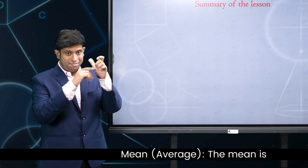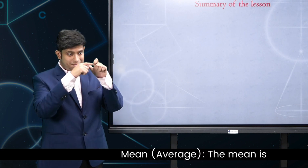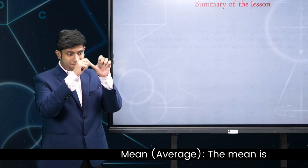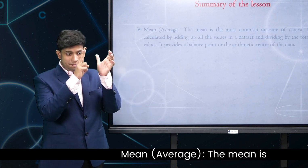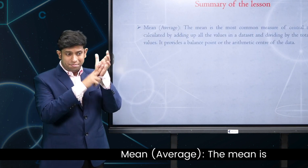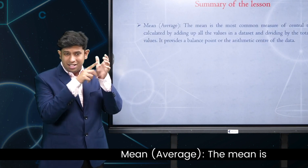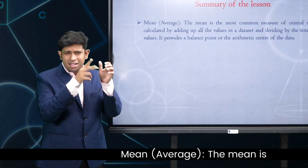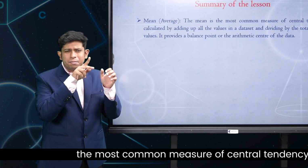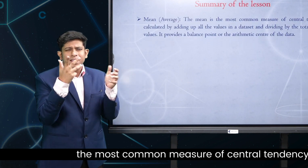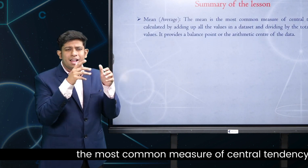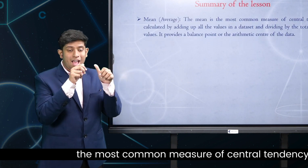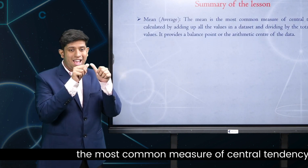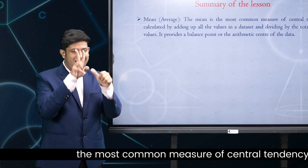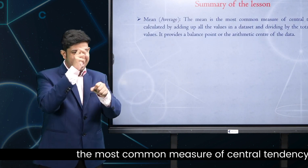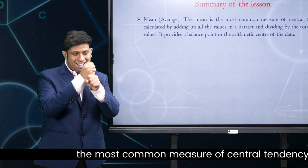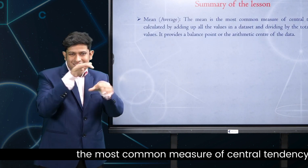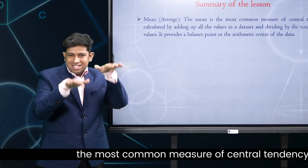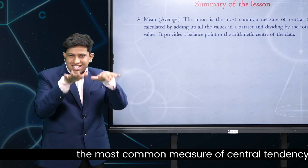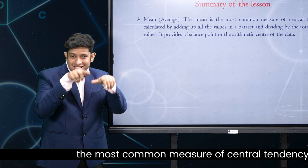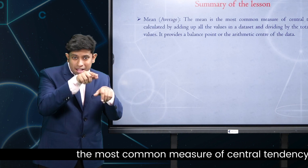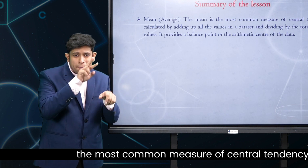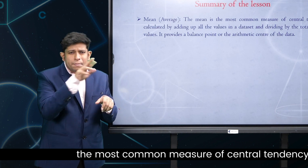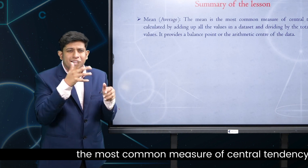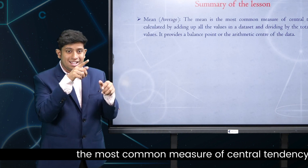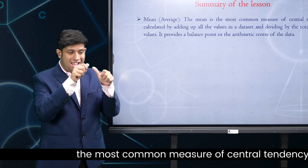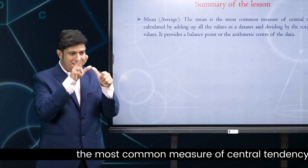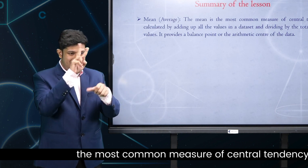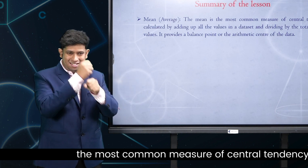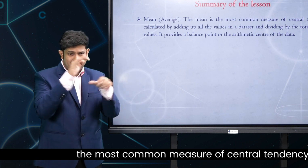Mean. The mean is the most common measure of central tendency.